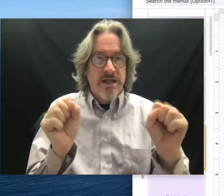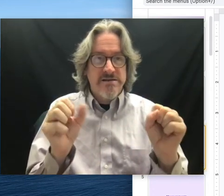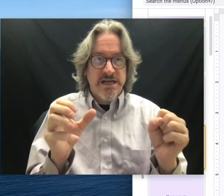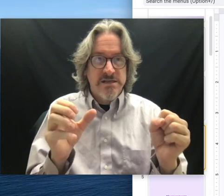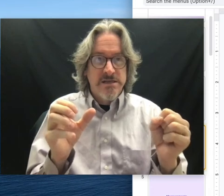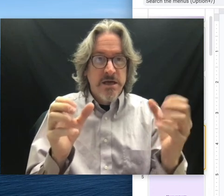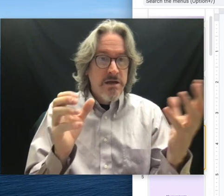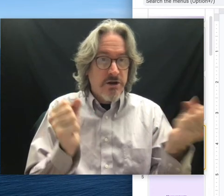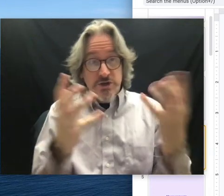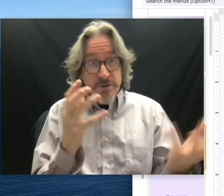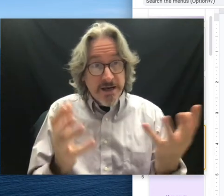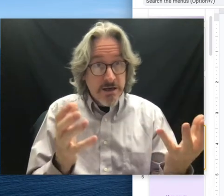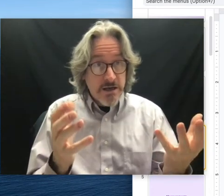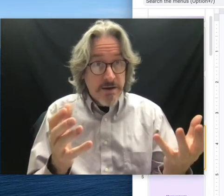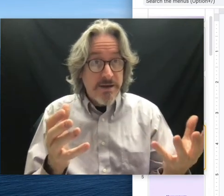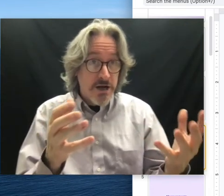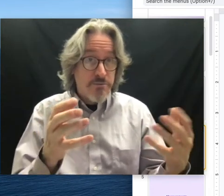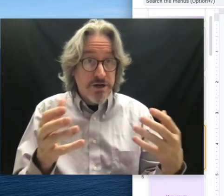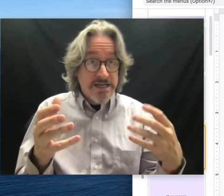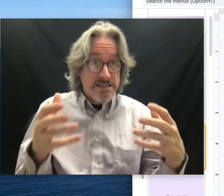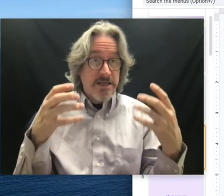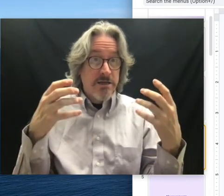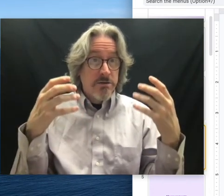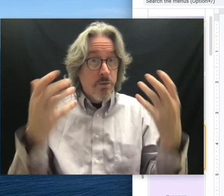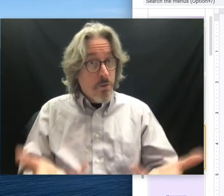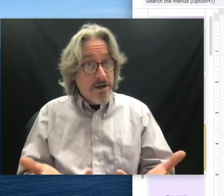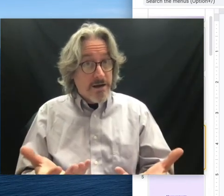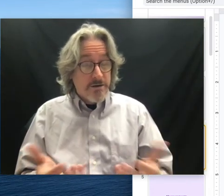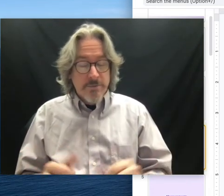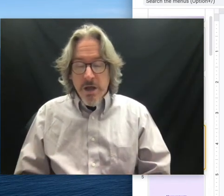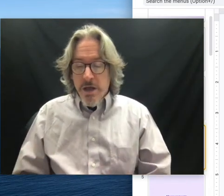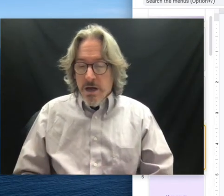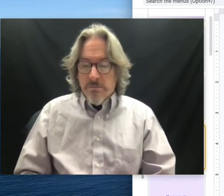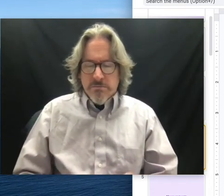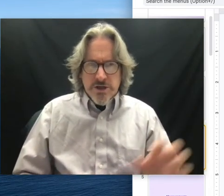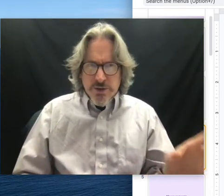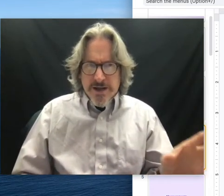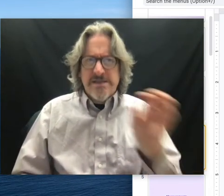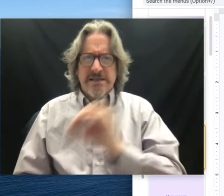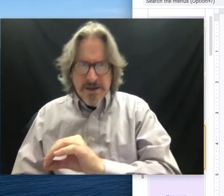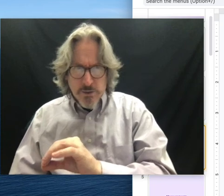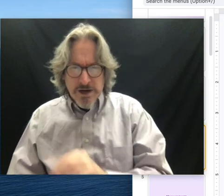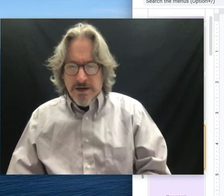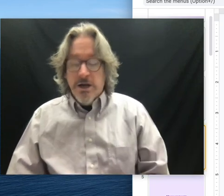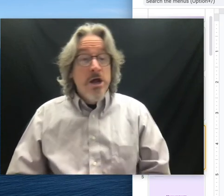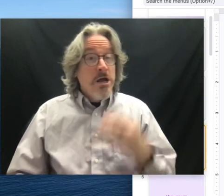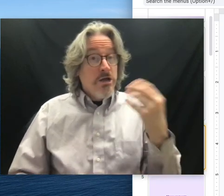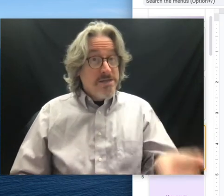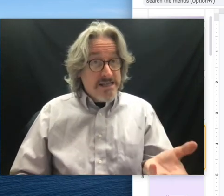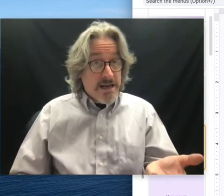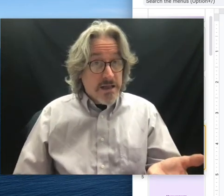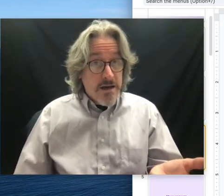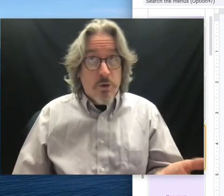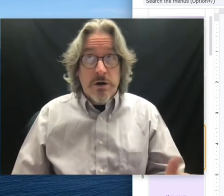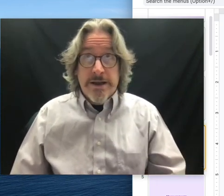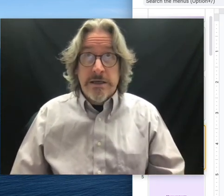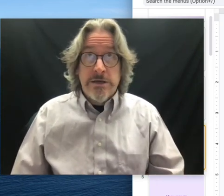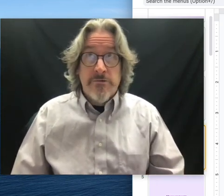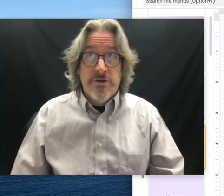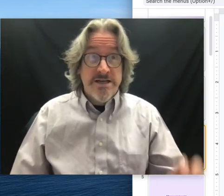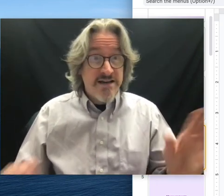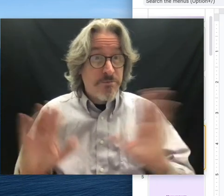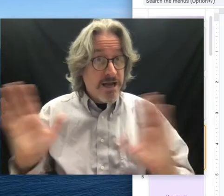that a lot of signs that are two-handed can be done pretty easily one-handed. The two-handed signs can be one-handed. You see that a lot more